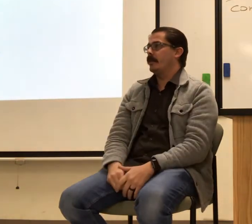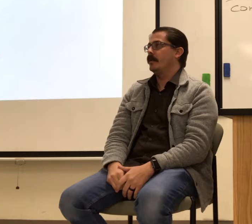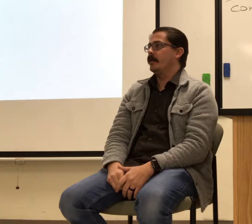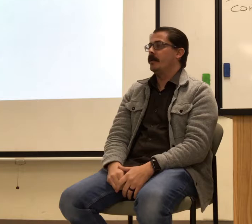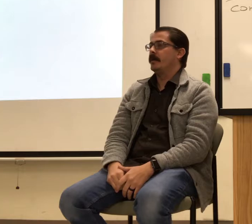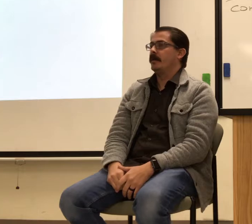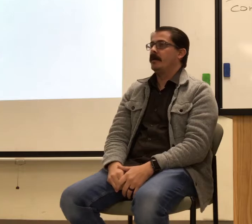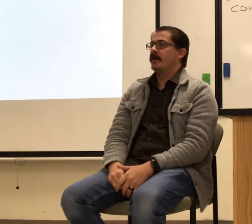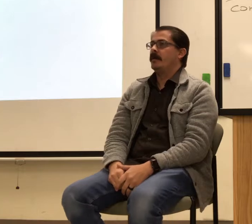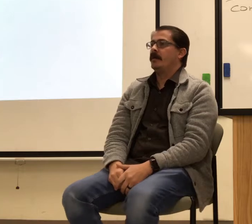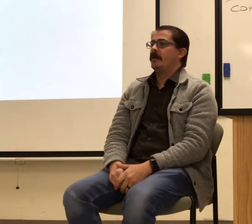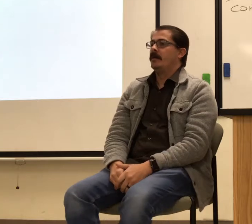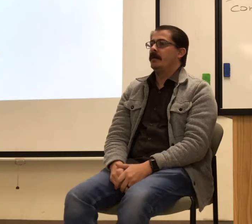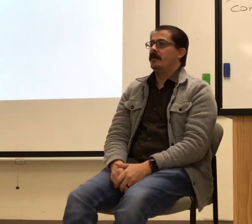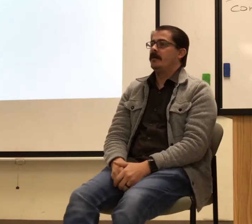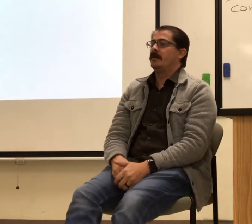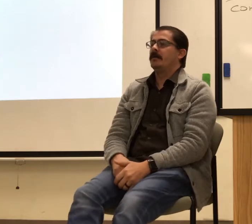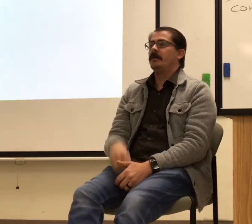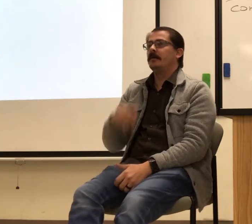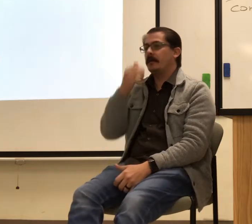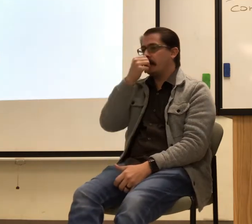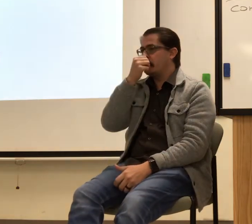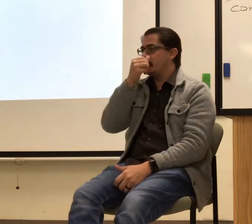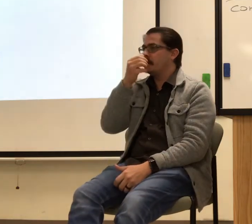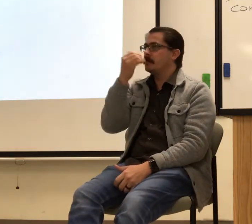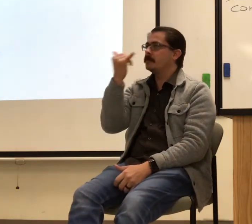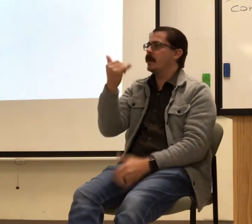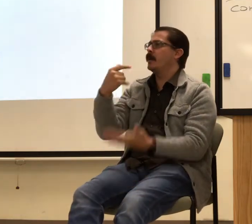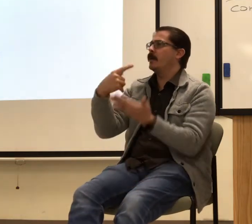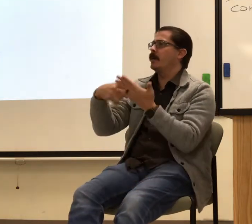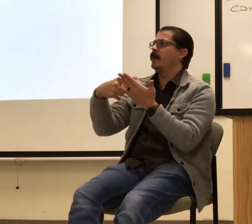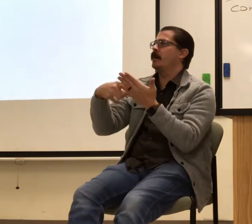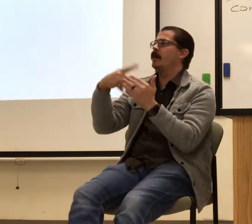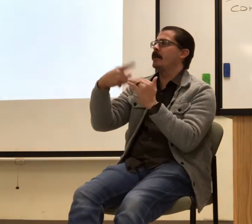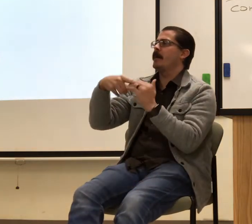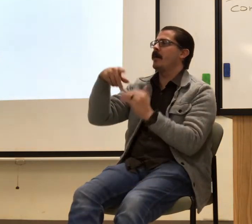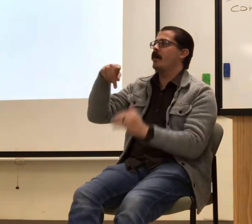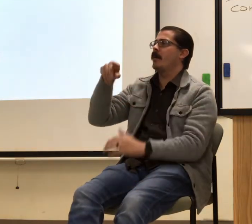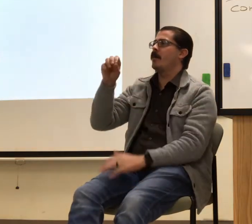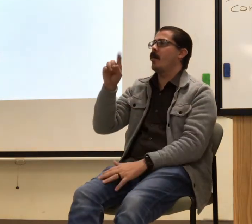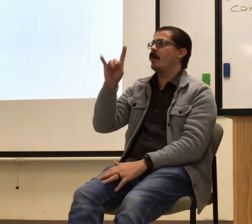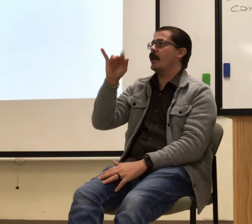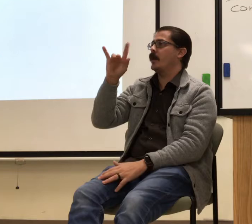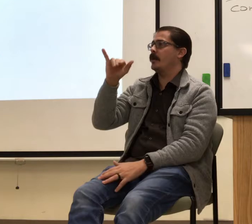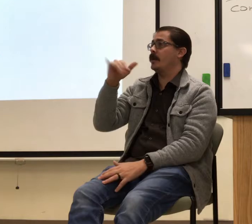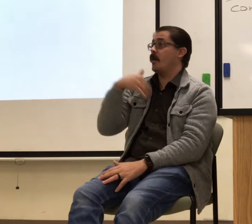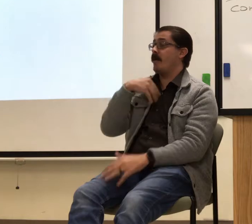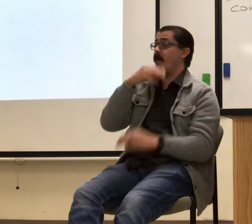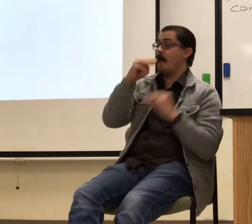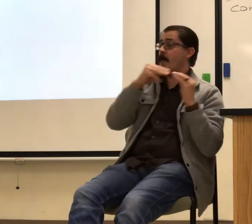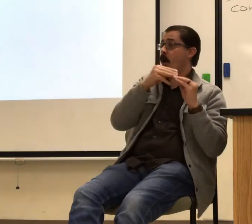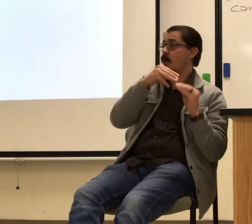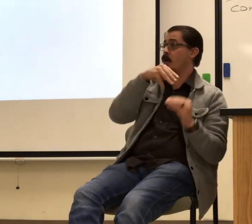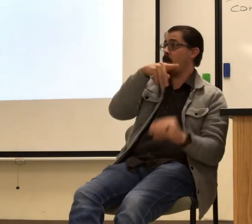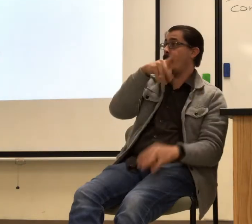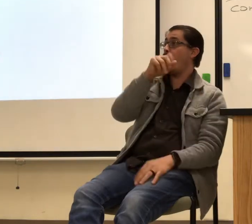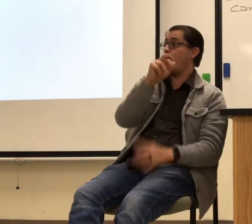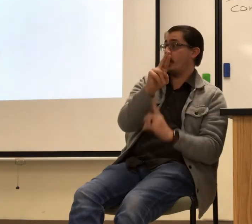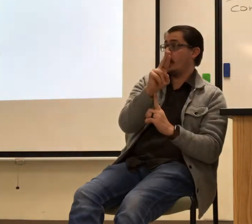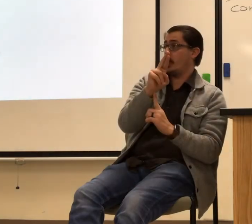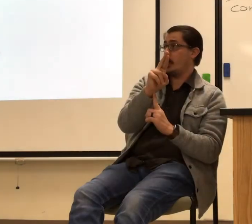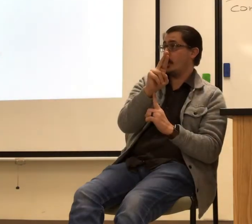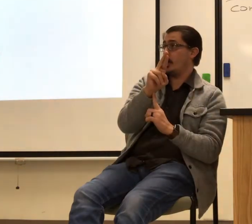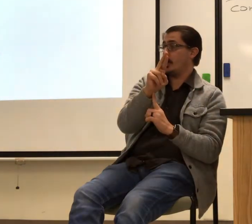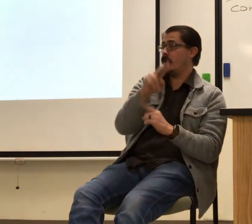on. So this kind of like begs the subject of polarity. You have molecules that are polar, right? Unequal sharing. You